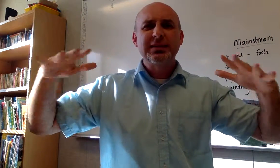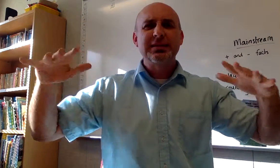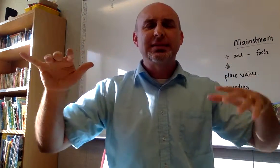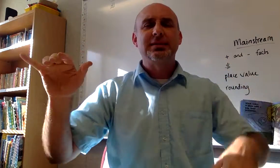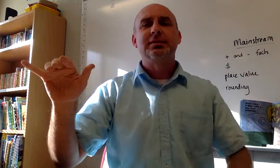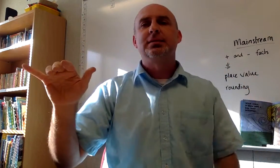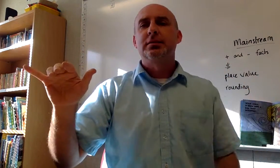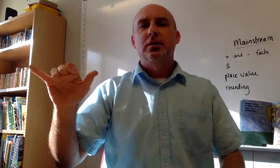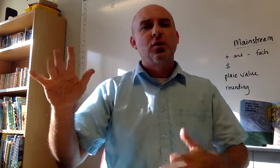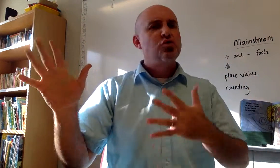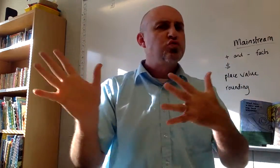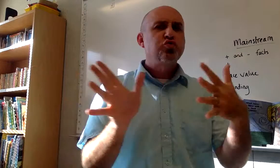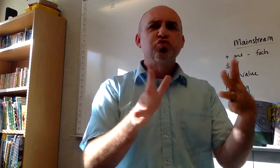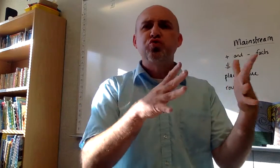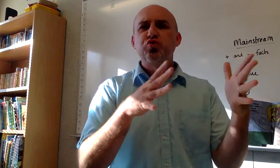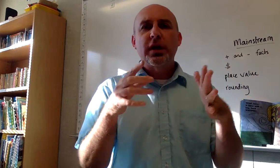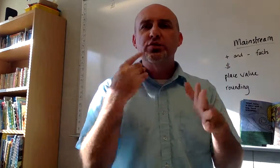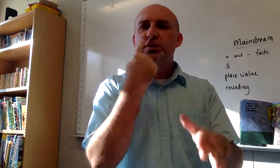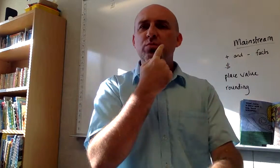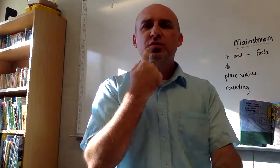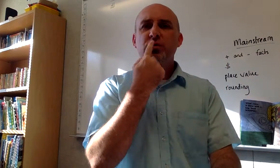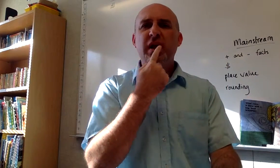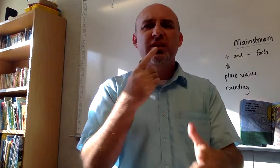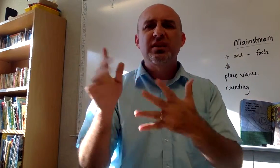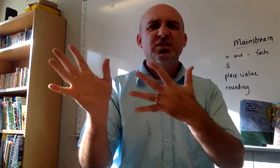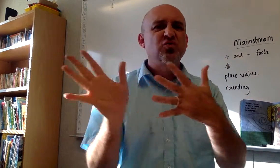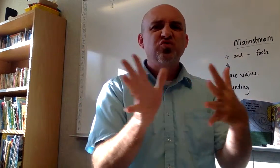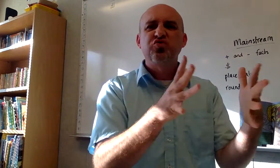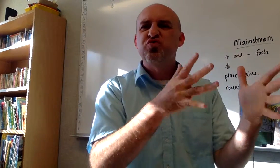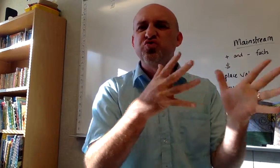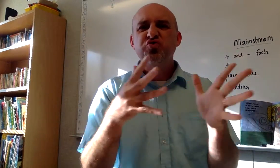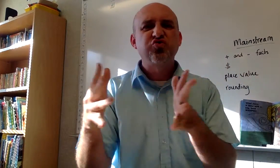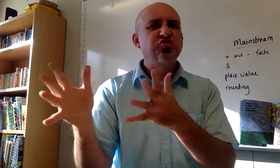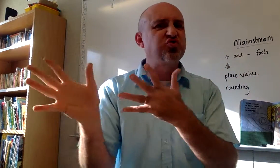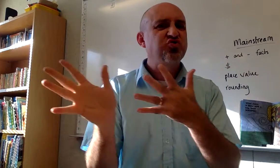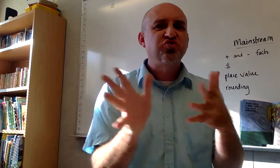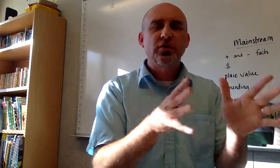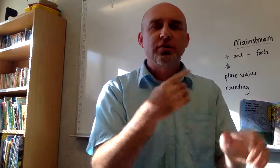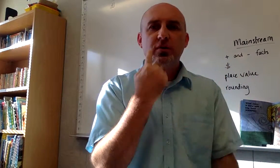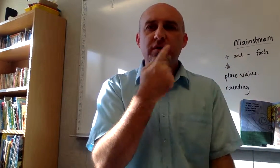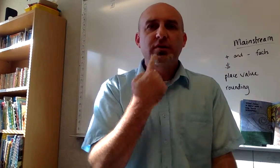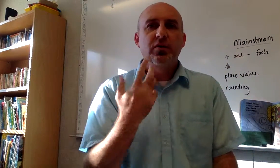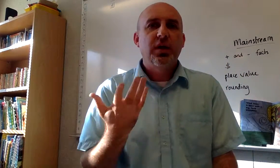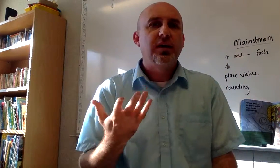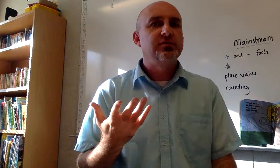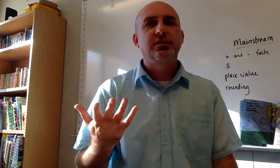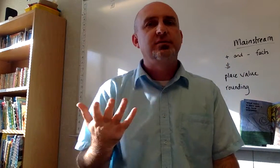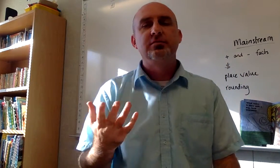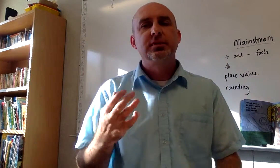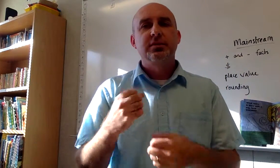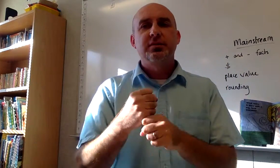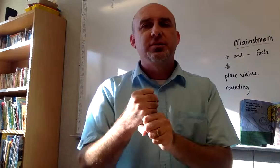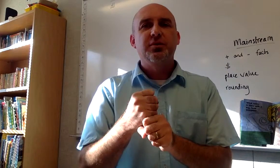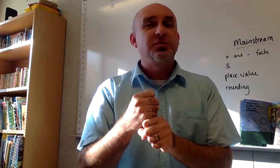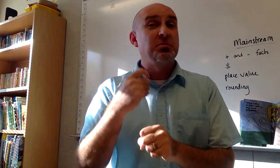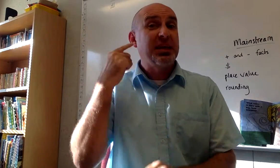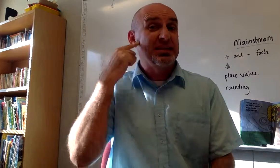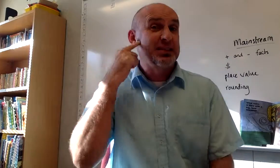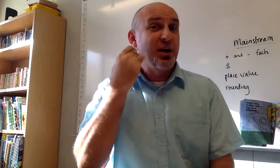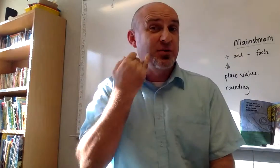Noisy. And just move your mouth like this. You don't have to, you don't have to make the sound if you